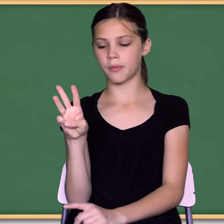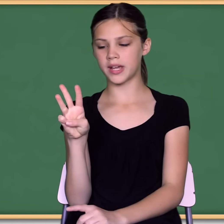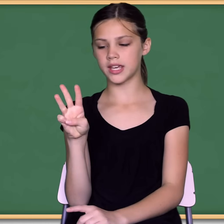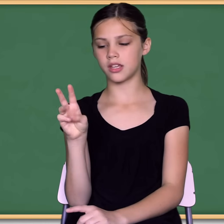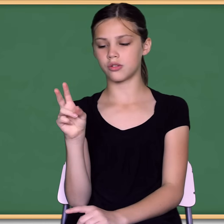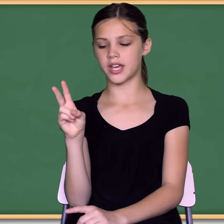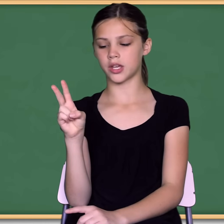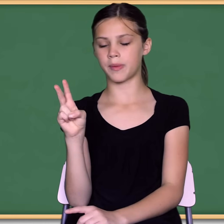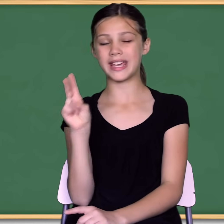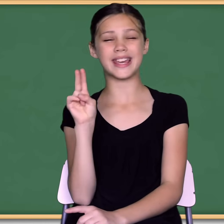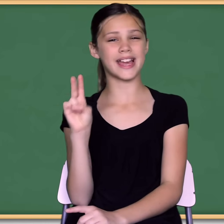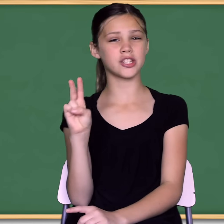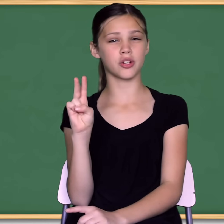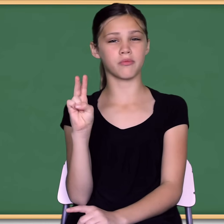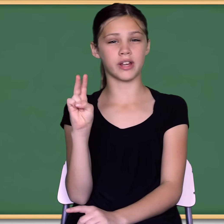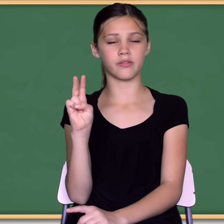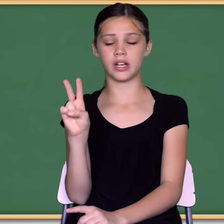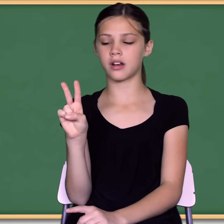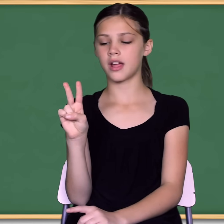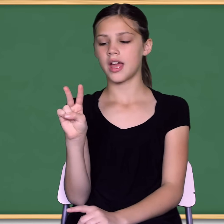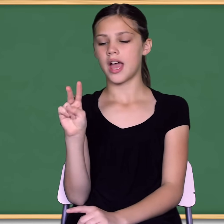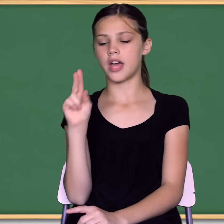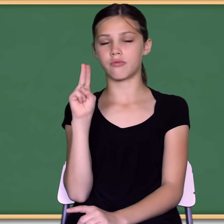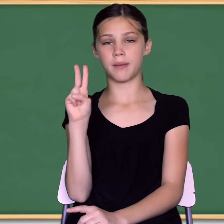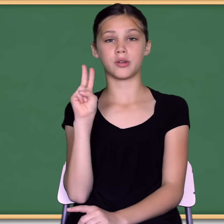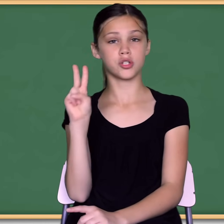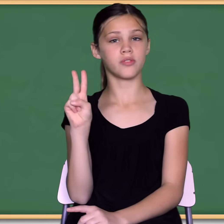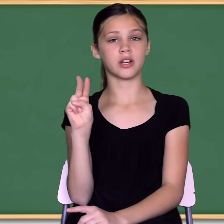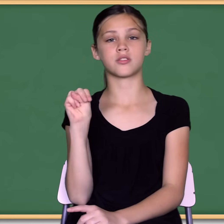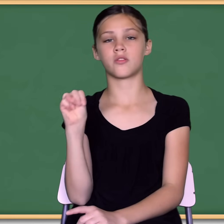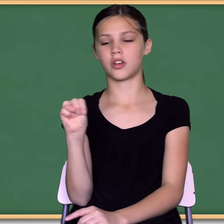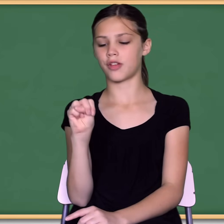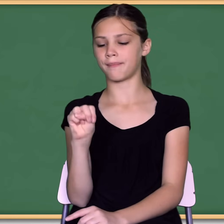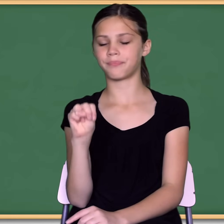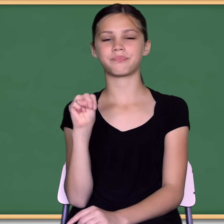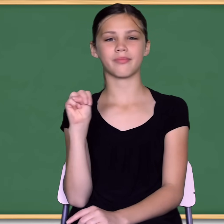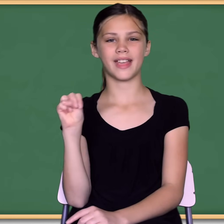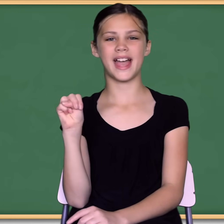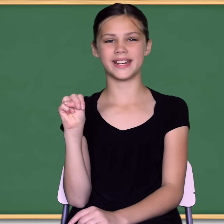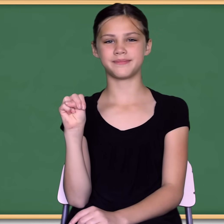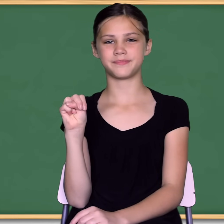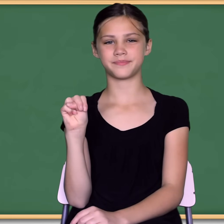your pinky, you take your pinky and your ring finger and wrap your 2 fingers over your thumb, N.